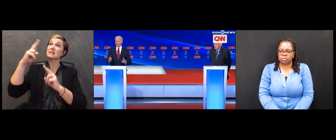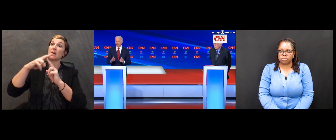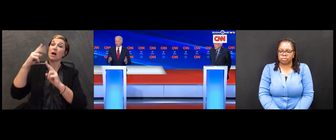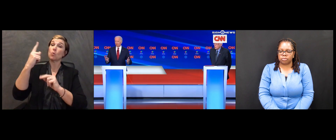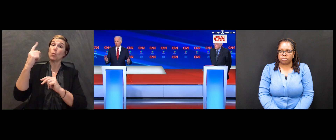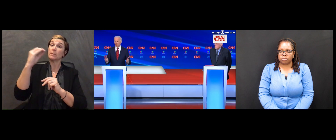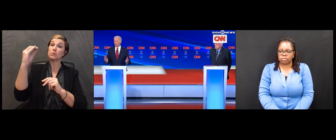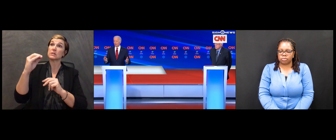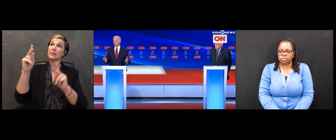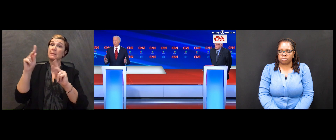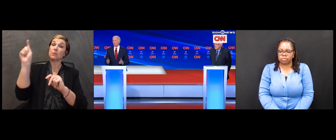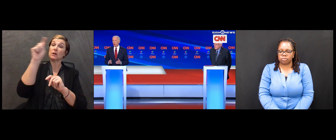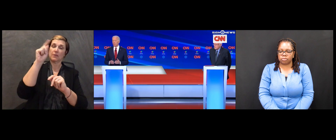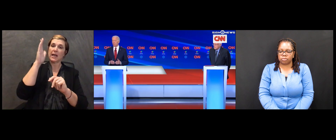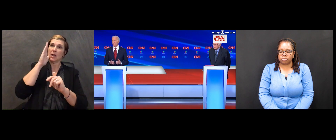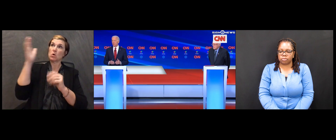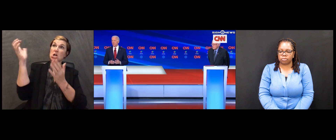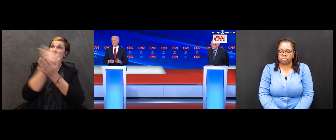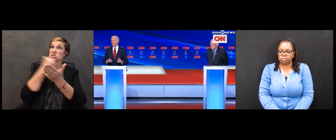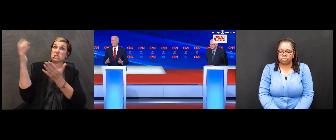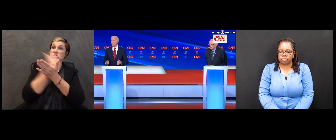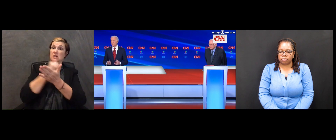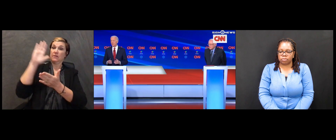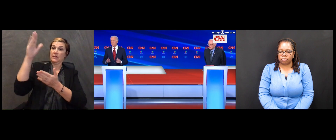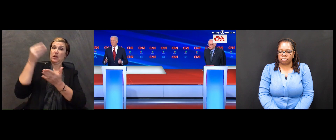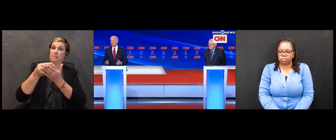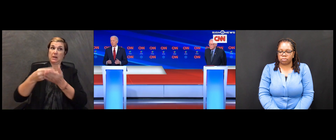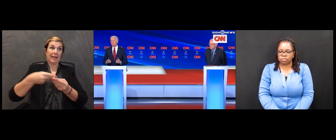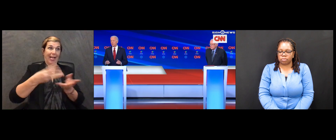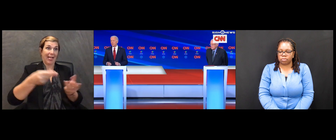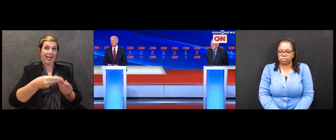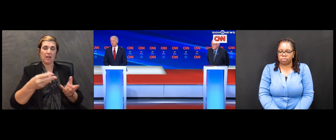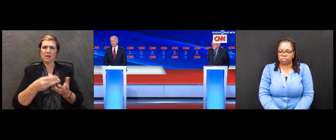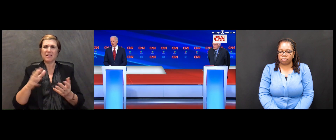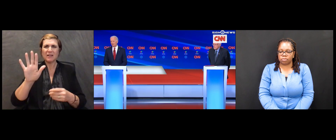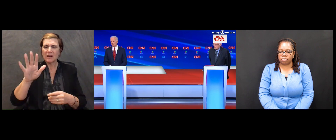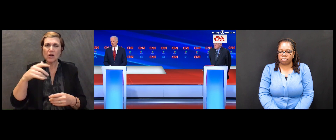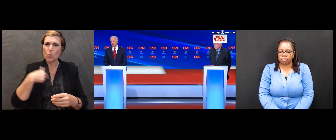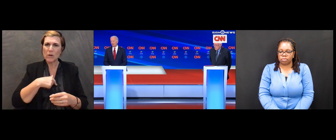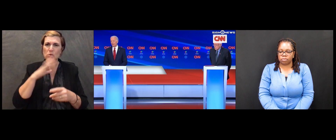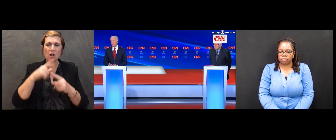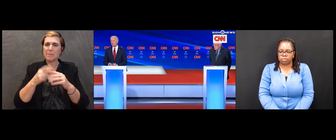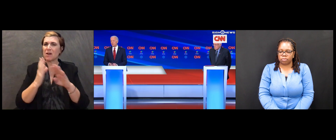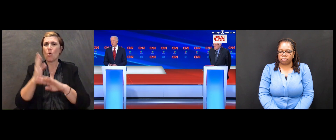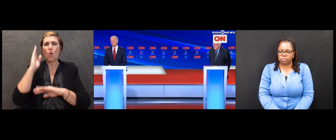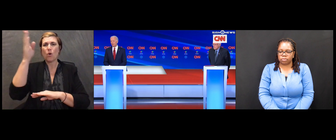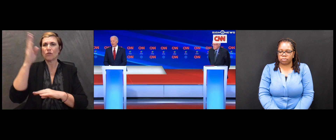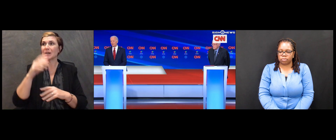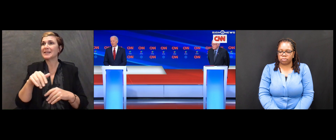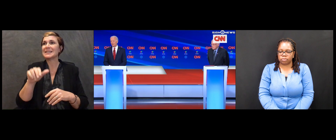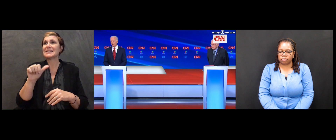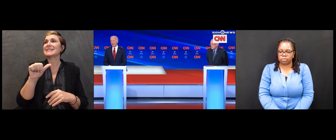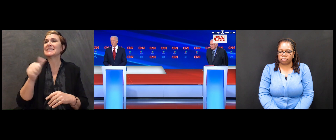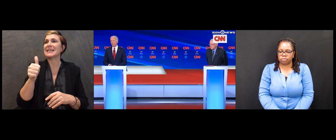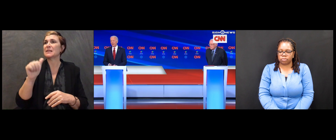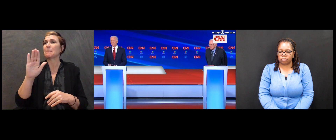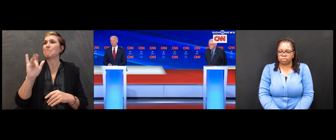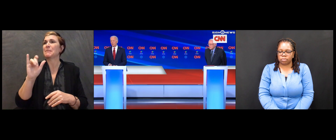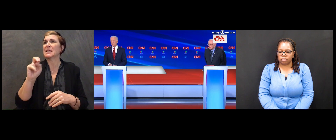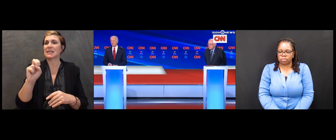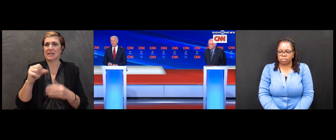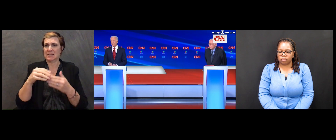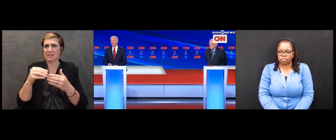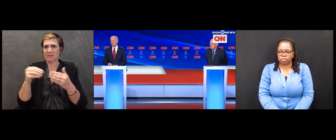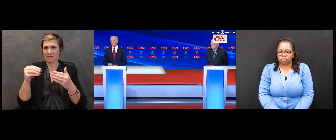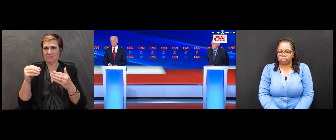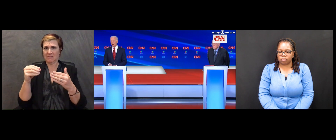for everything that occurred. We were talking about tens and hundreds of billions of dollars. That's what this was about. And the fact